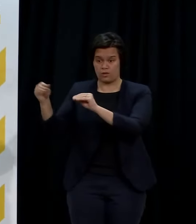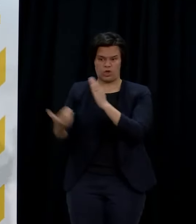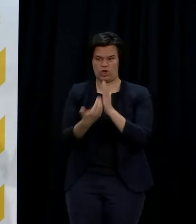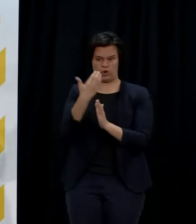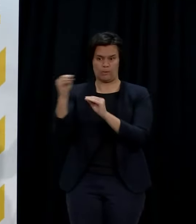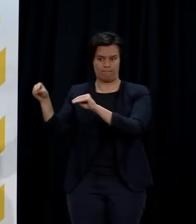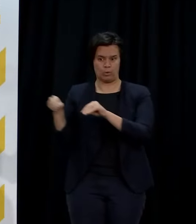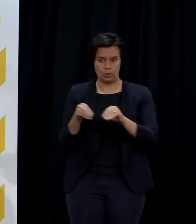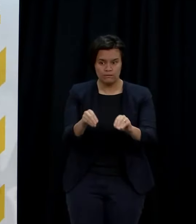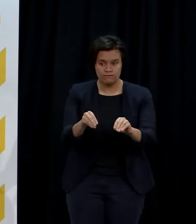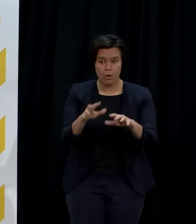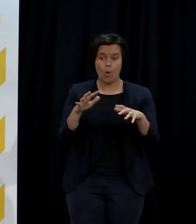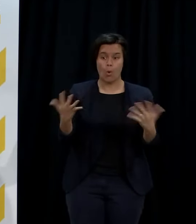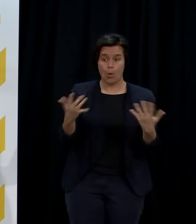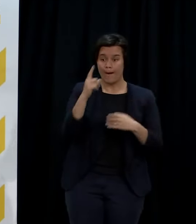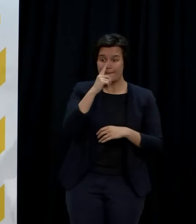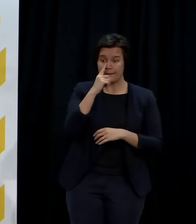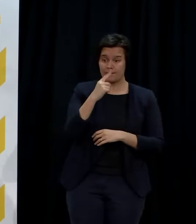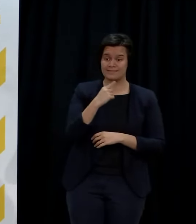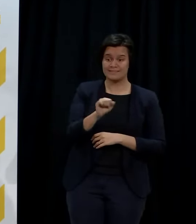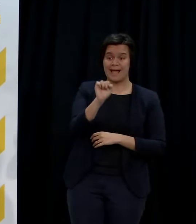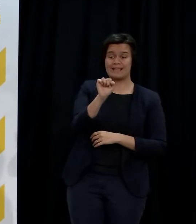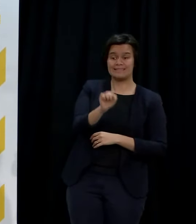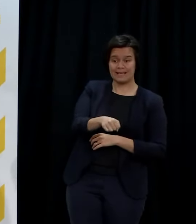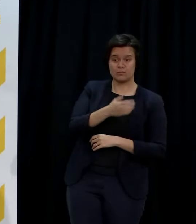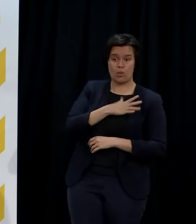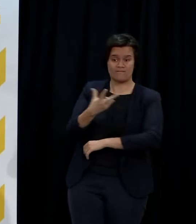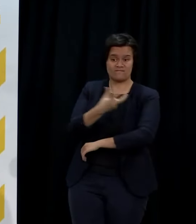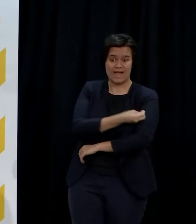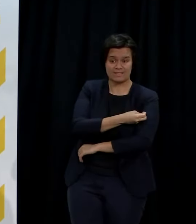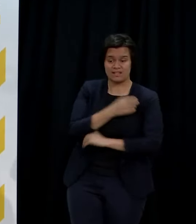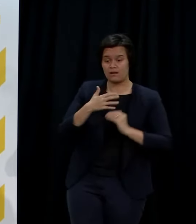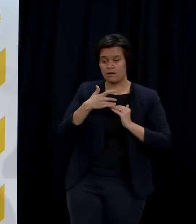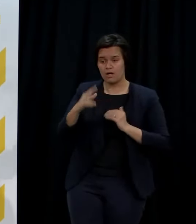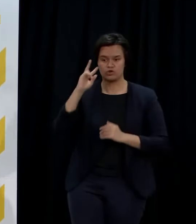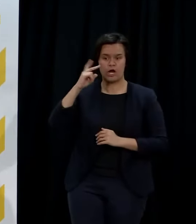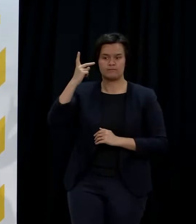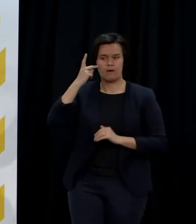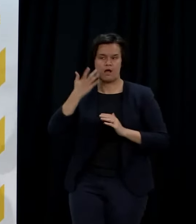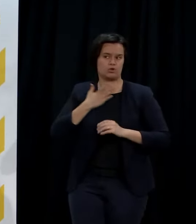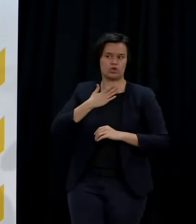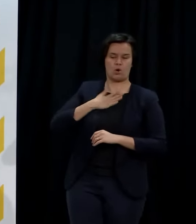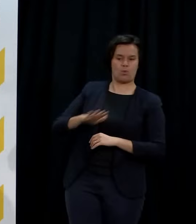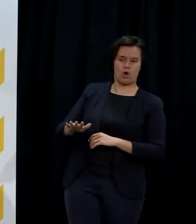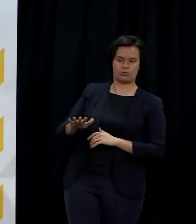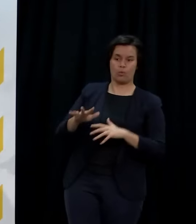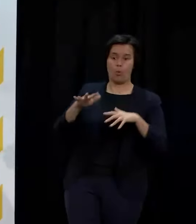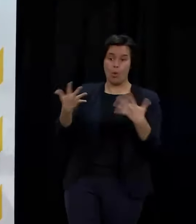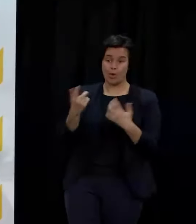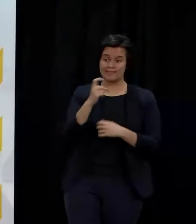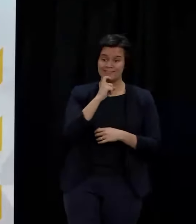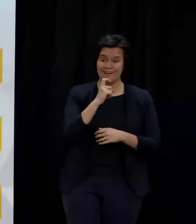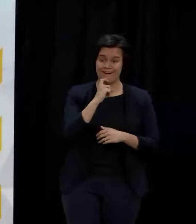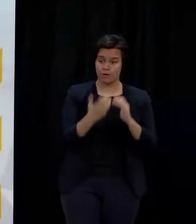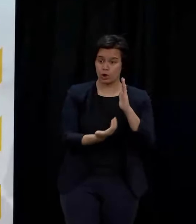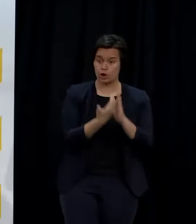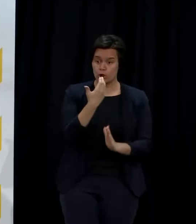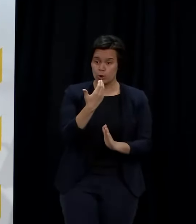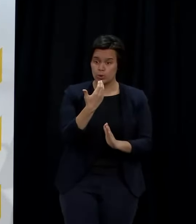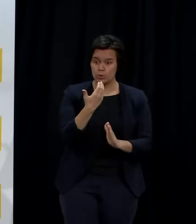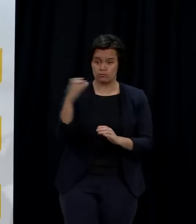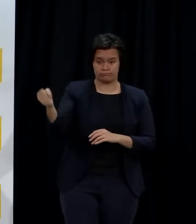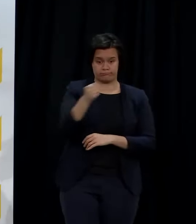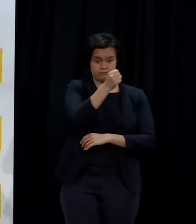who may change their mind. There'll be staff members who come on board. So there's almost just that need to get that constant availability. But there was a period, of course, we had a